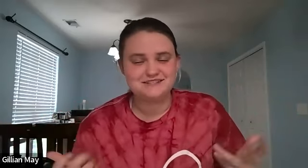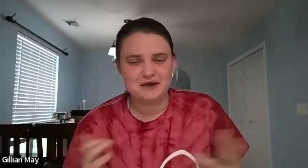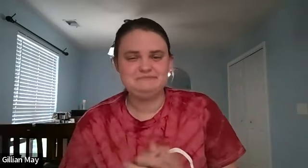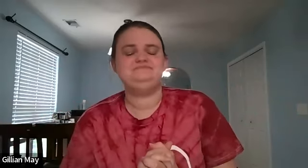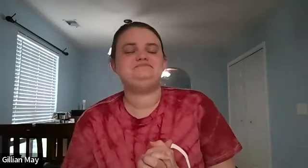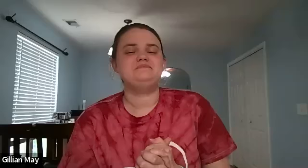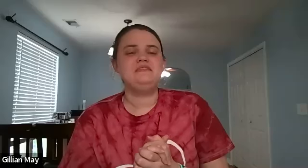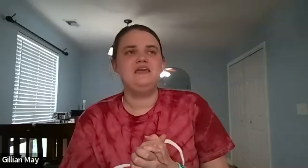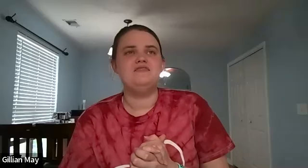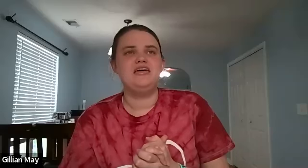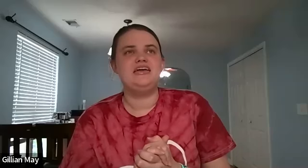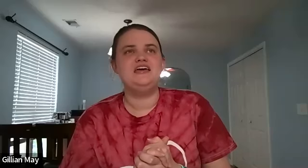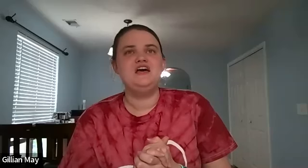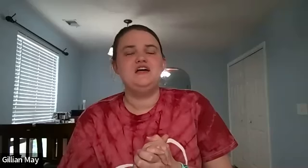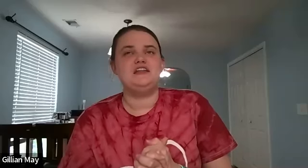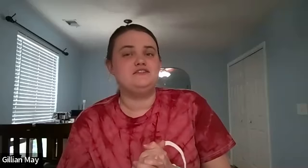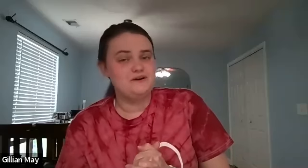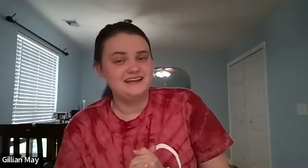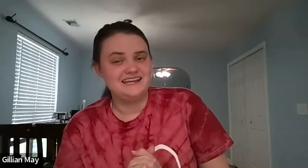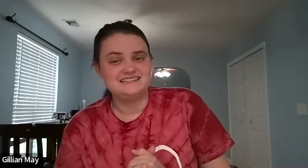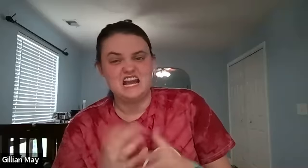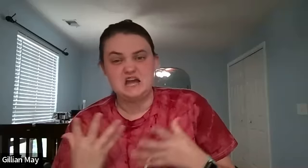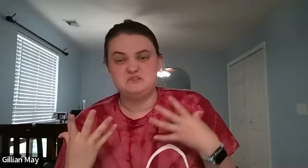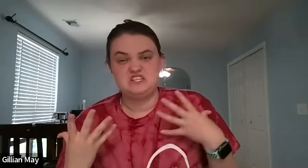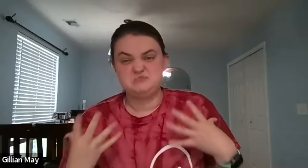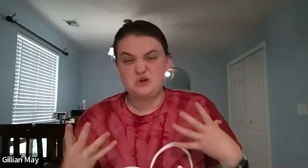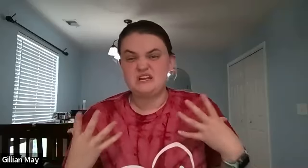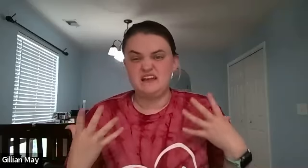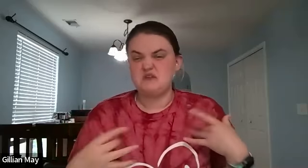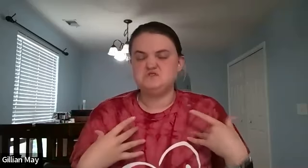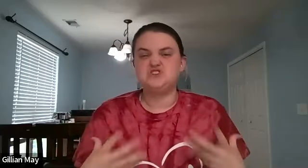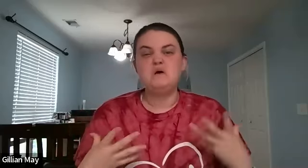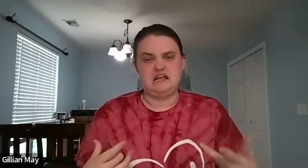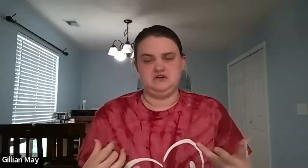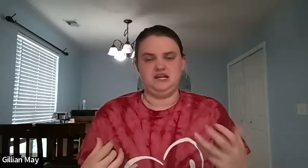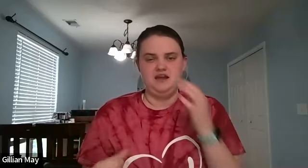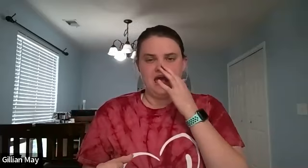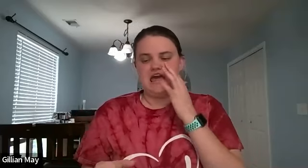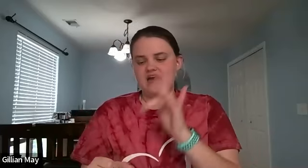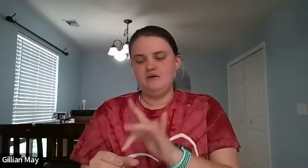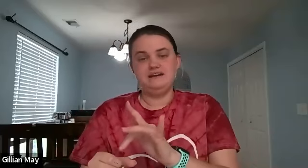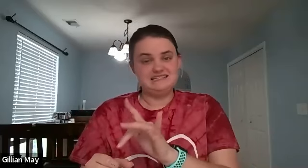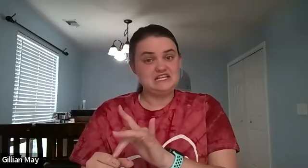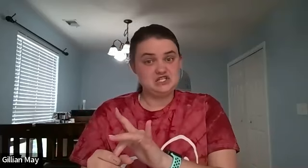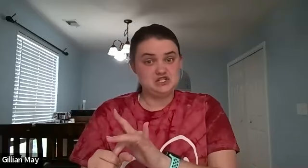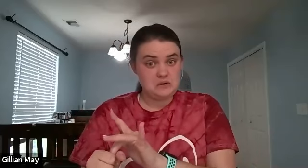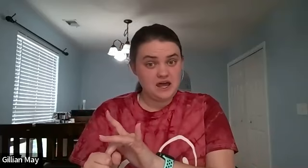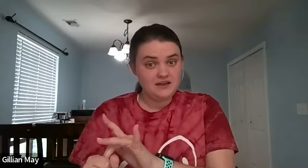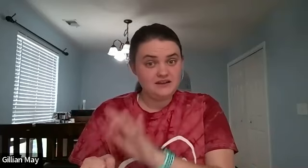So, and then another one is like I was exploding, like I'm so angry. And that one is like soda,